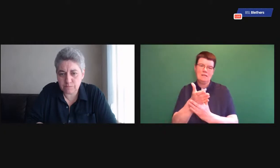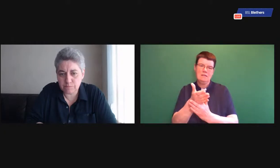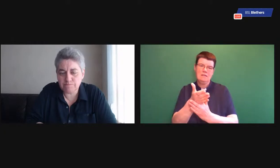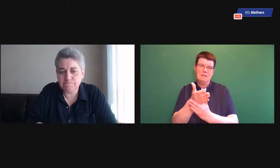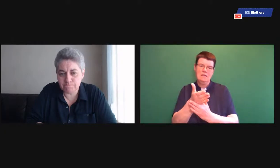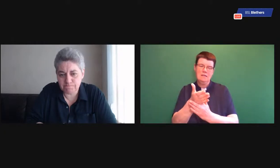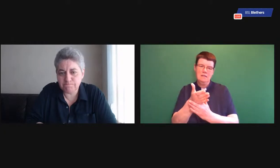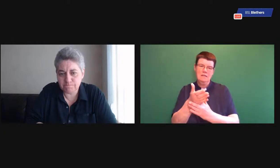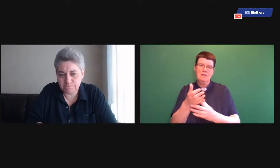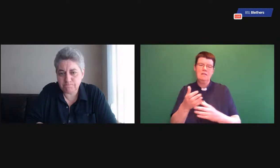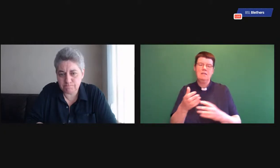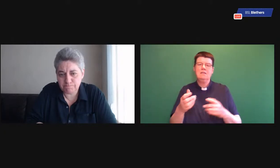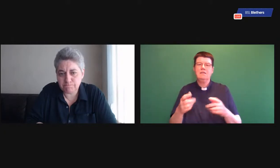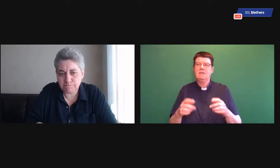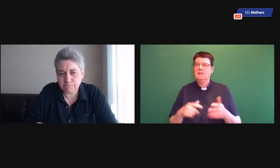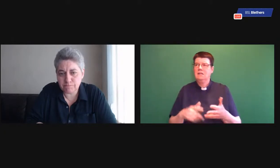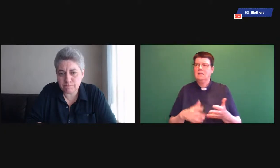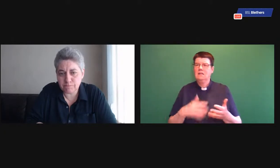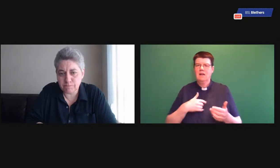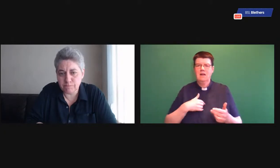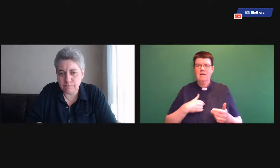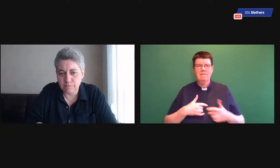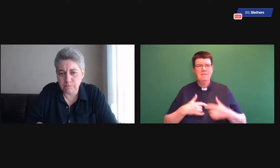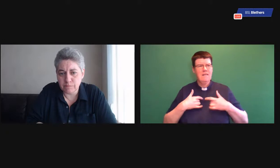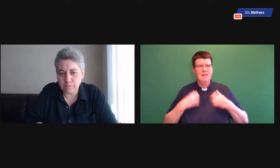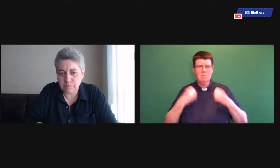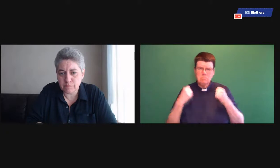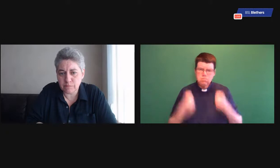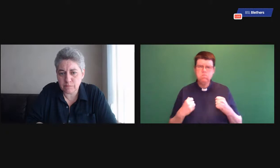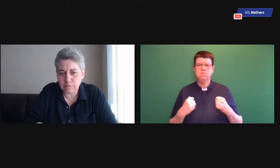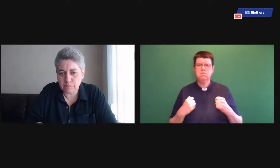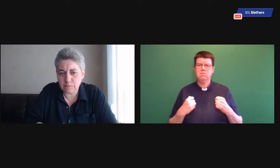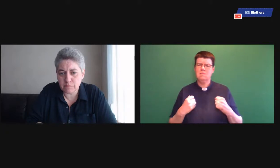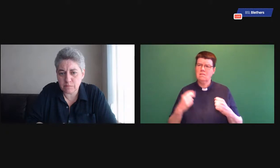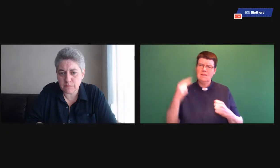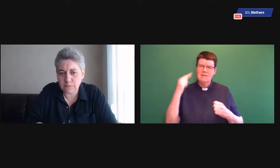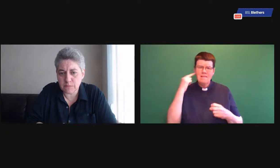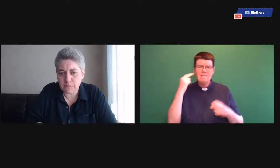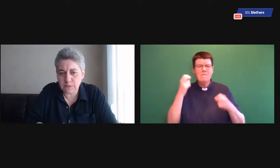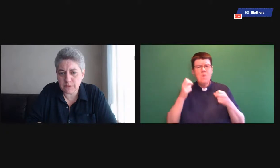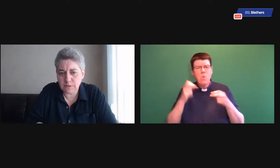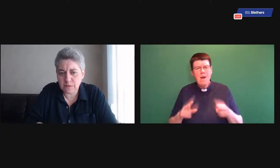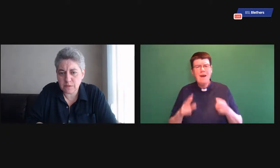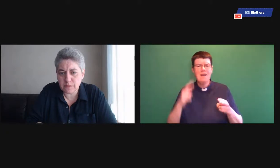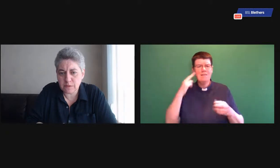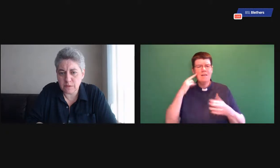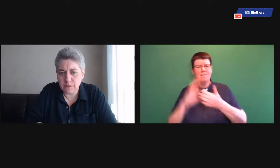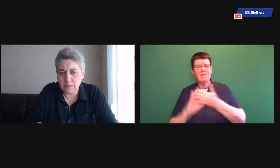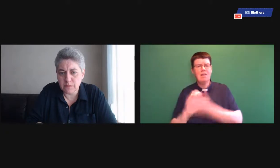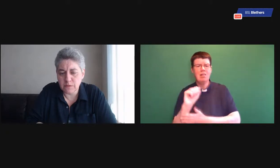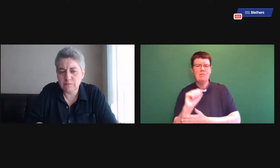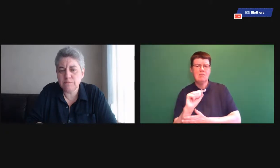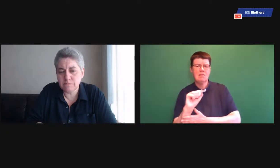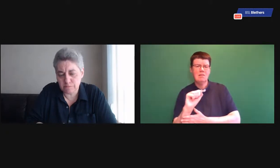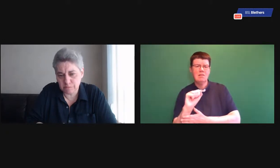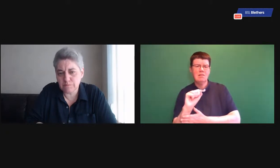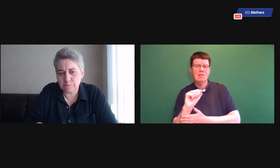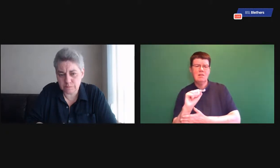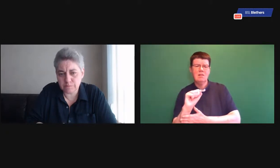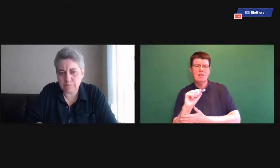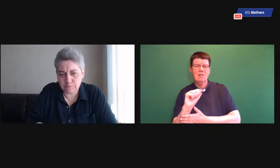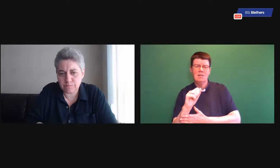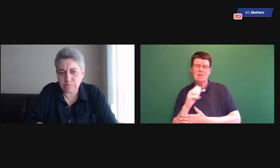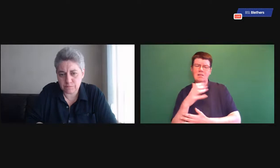but break them down and smash them to bits. All I wanted was access. And I felt strongly